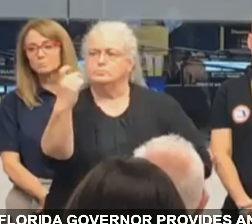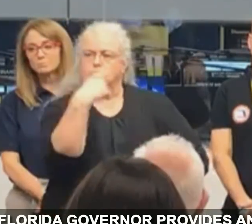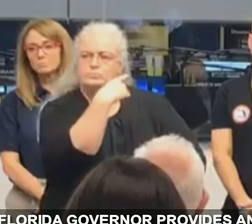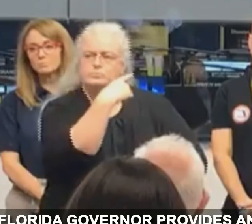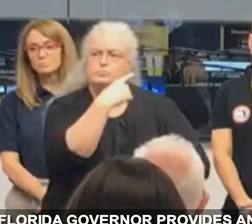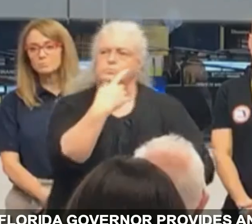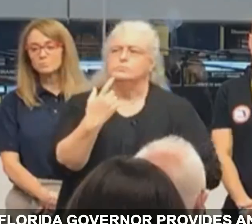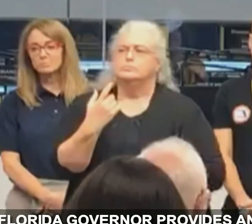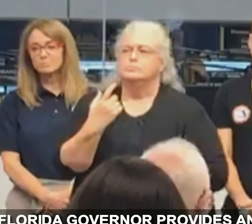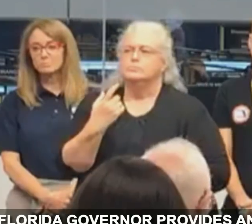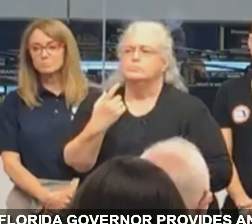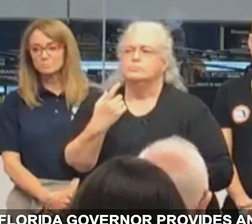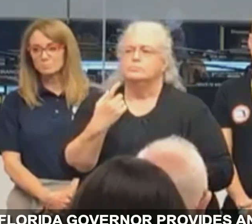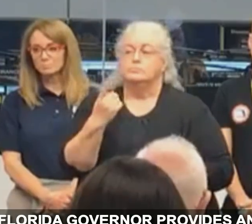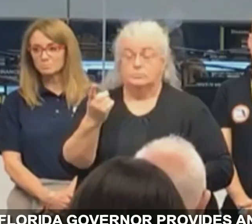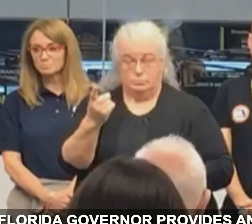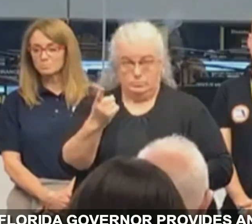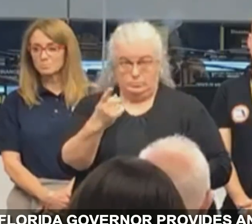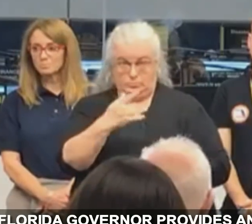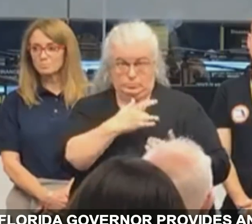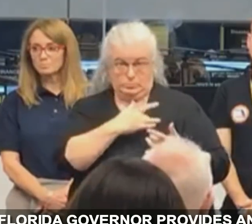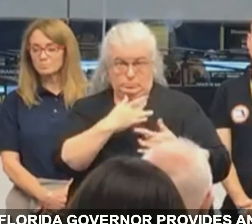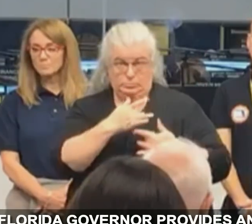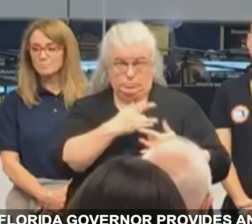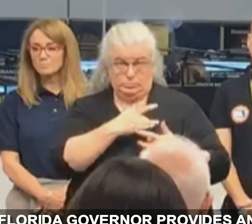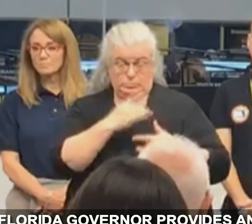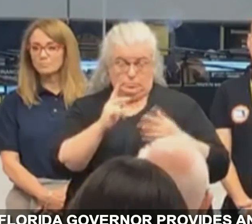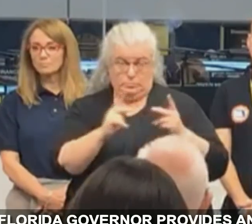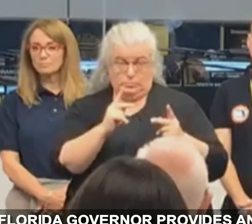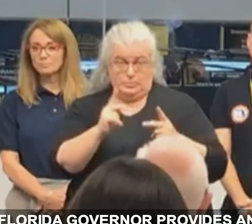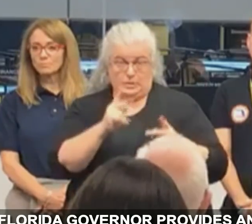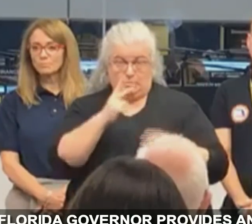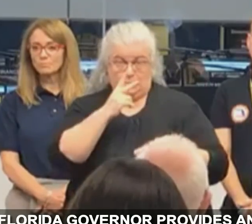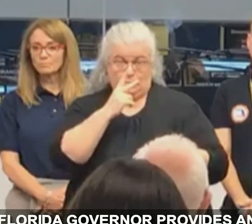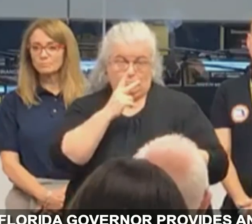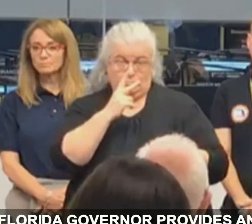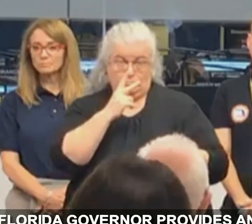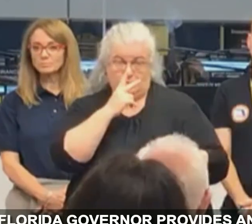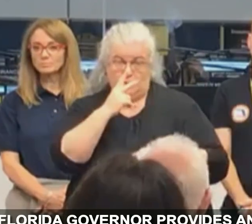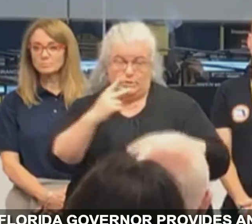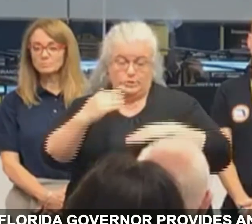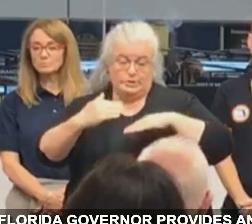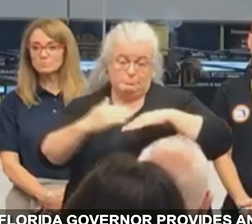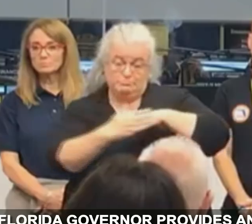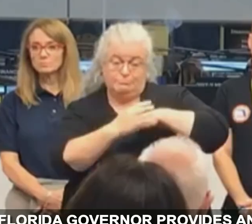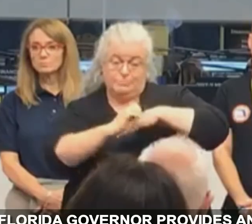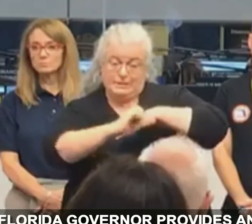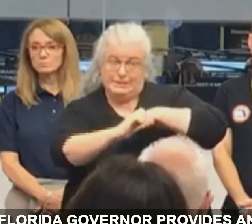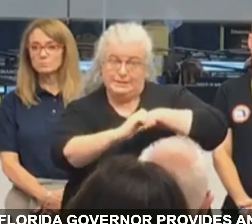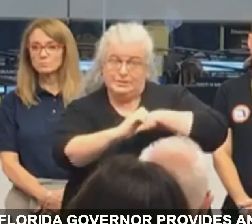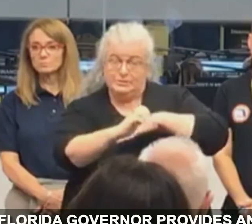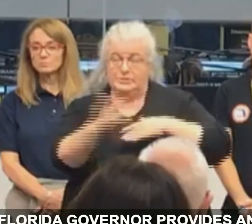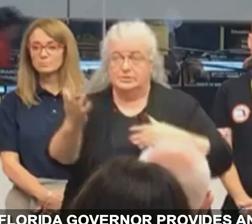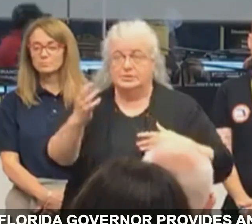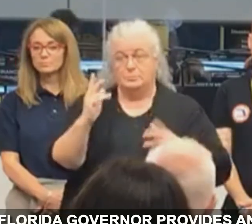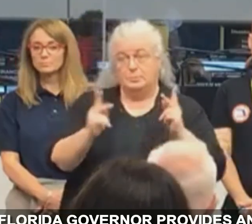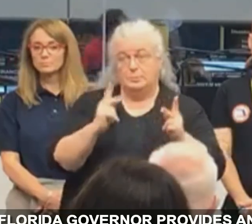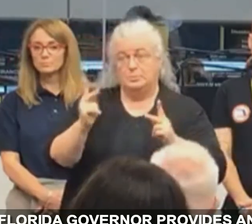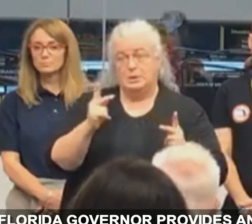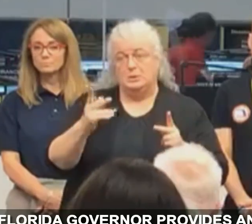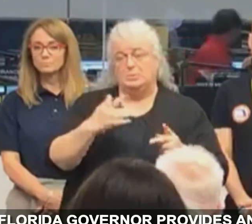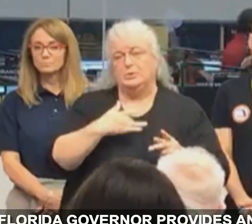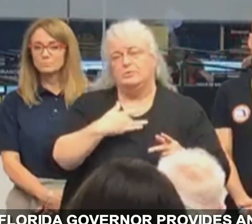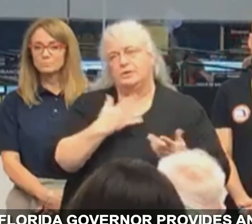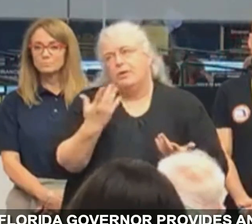that people are seeing the track and just assume it'll continue to go one way and maybe not heed